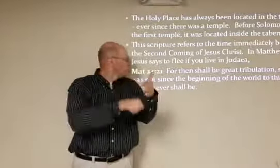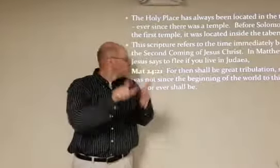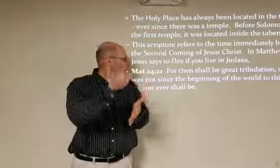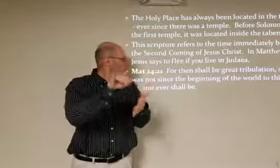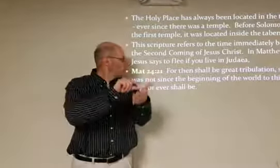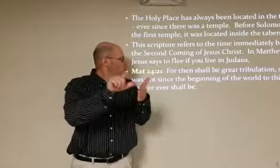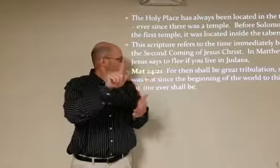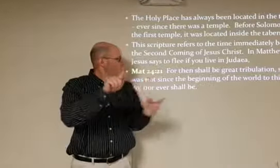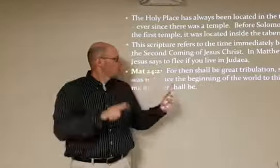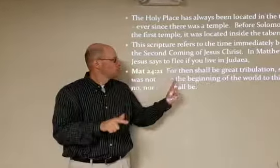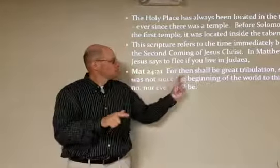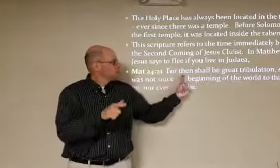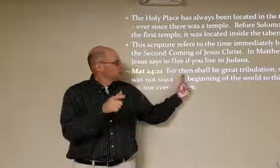Matthew 24, verse 21.